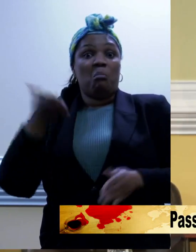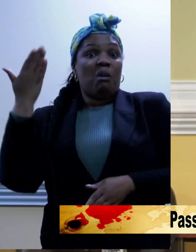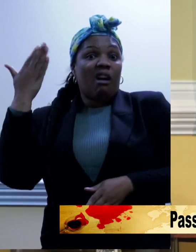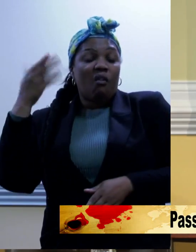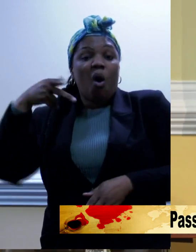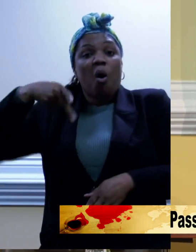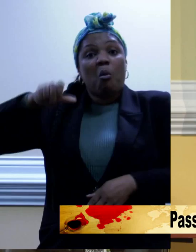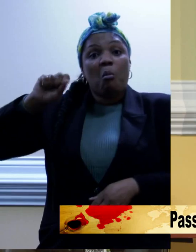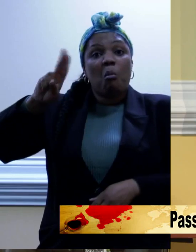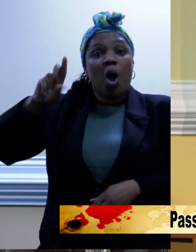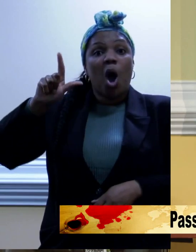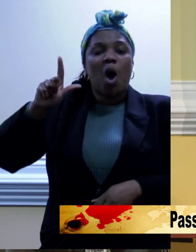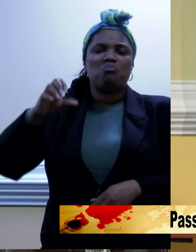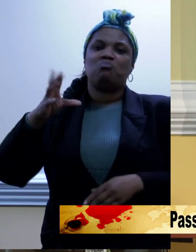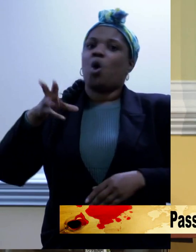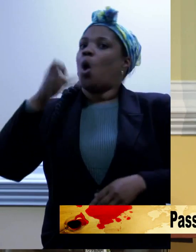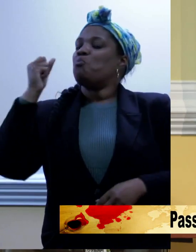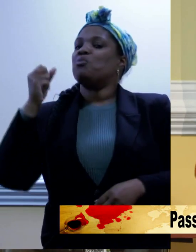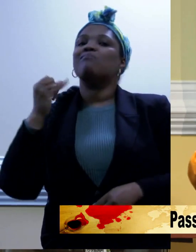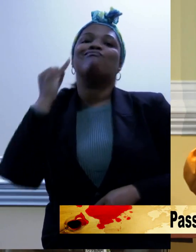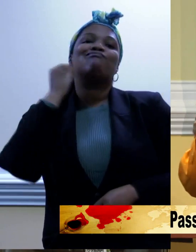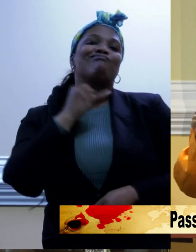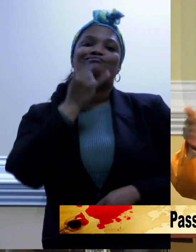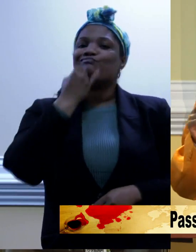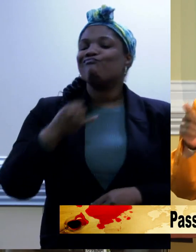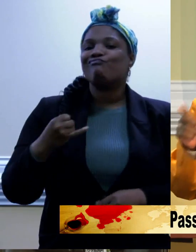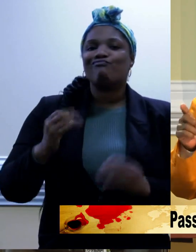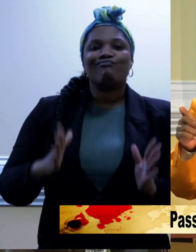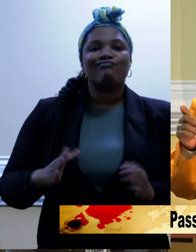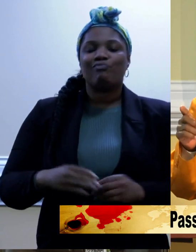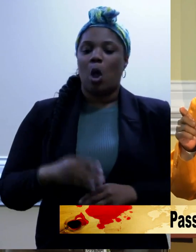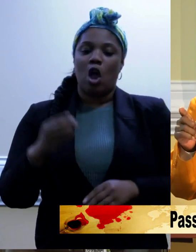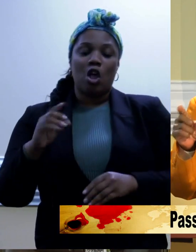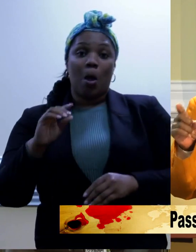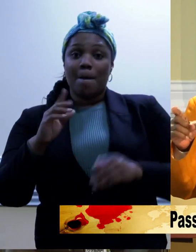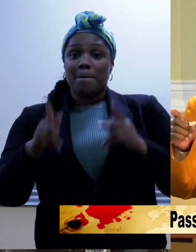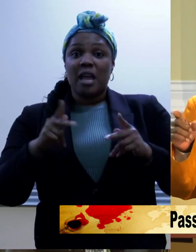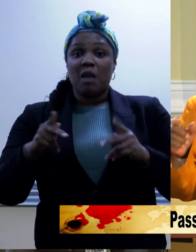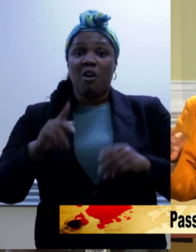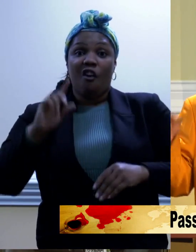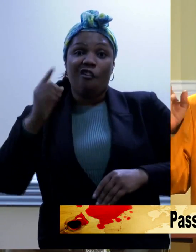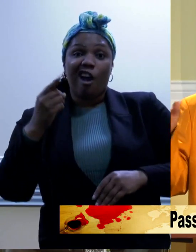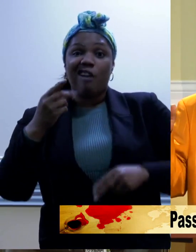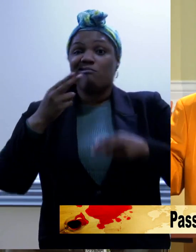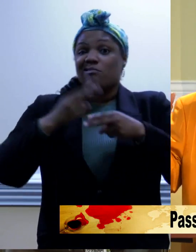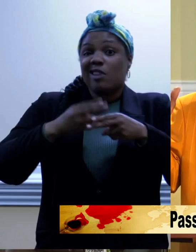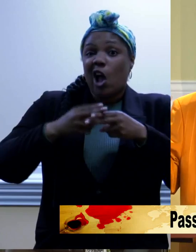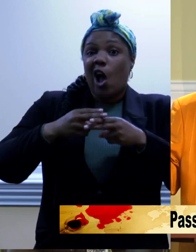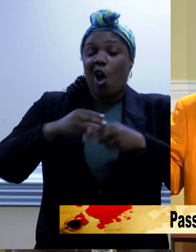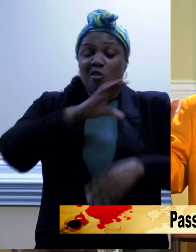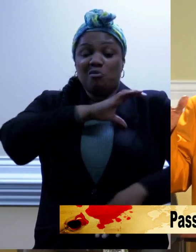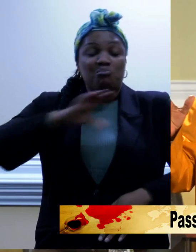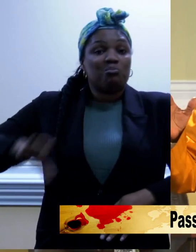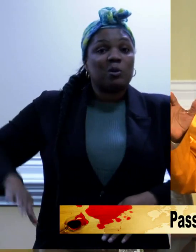Israelites. When the people was first called Christians in Antioch,